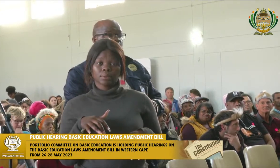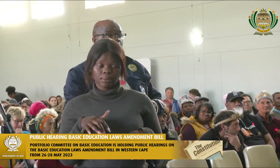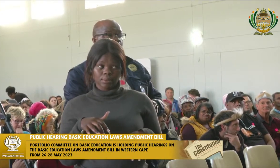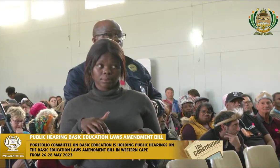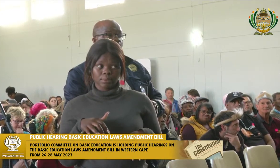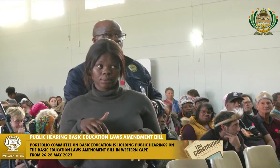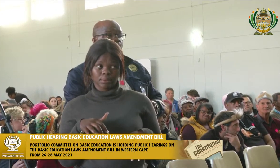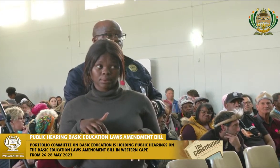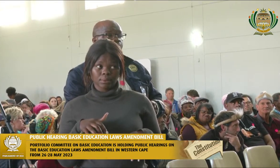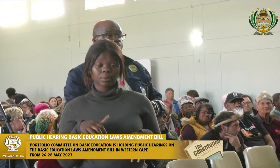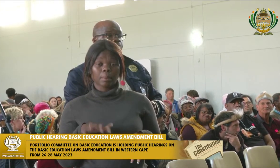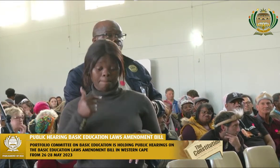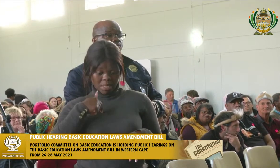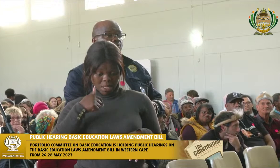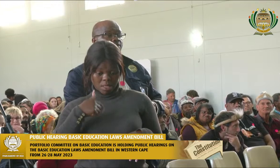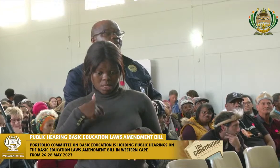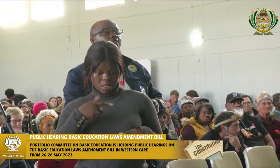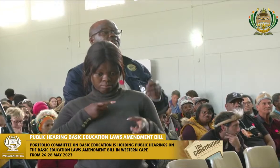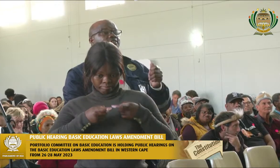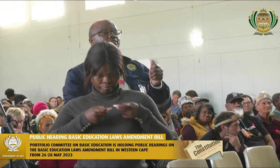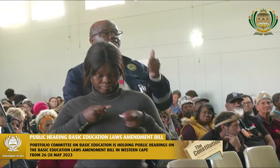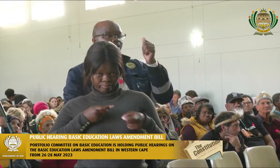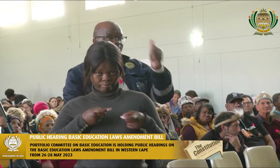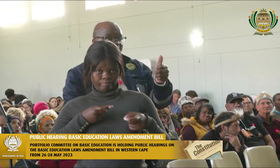And petemnala.